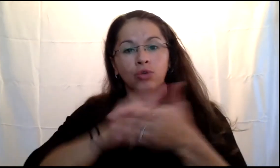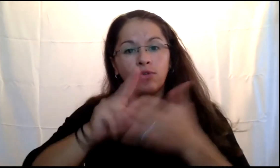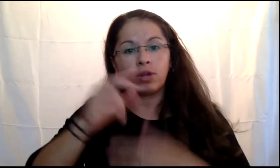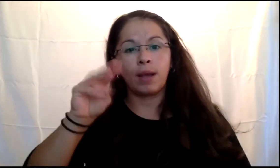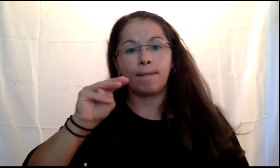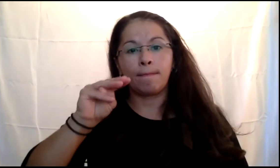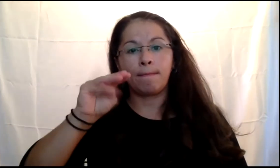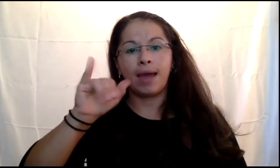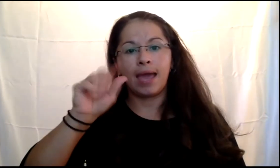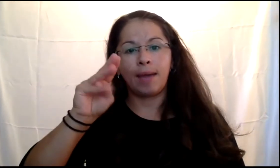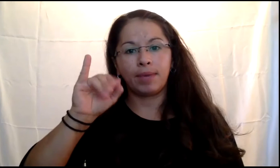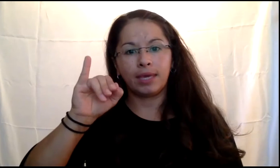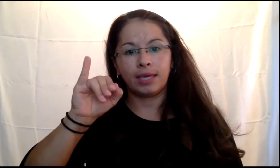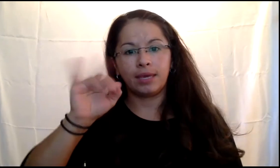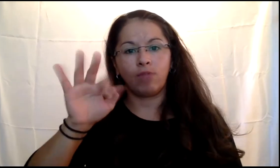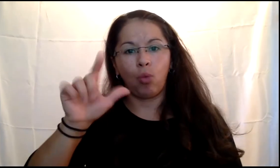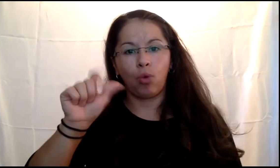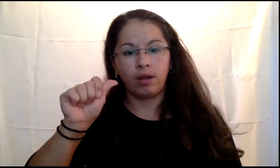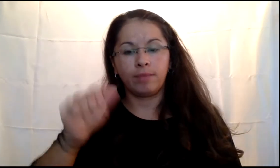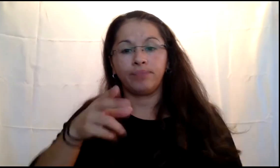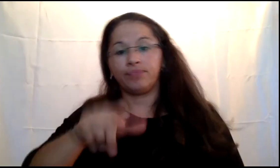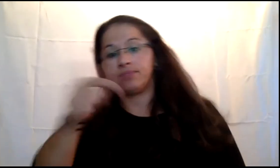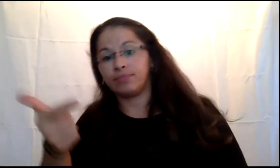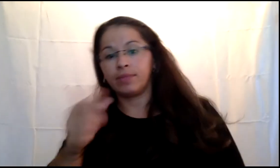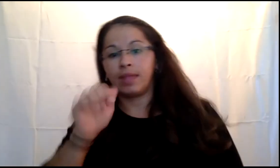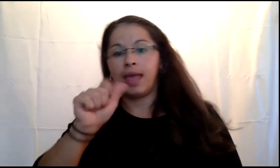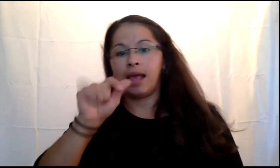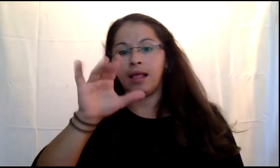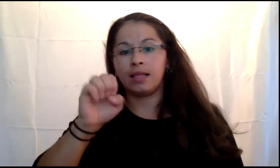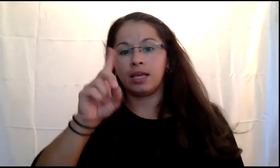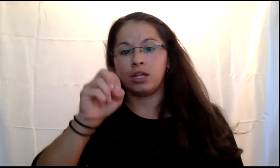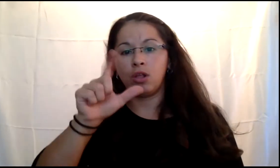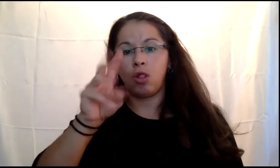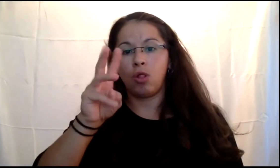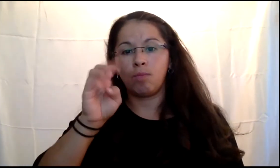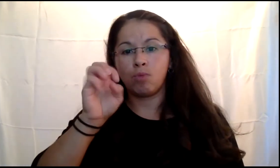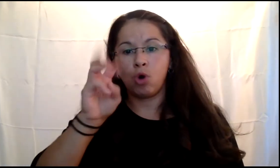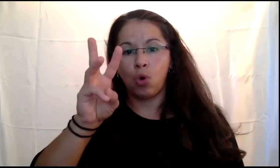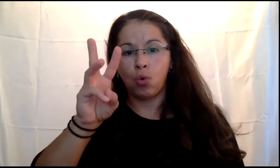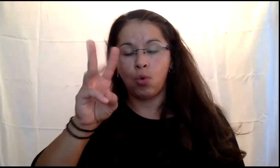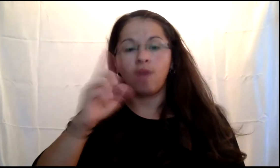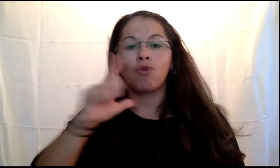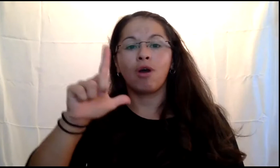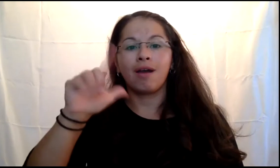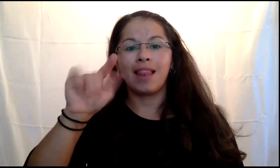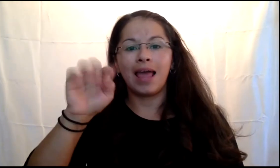Hi, my name is Alice Dalbo, and I'm the Director of Post-Secondary Opportunity for Latinx Ed, which is a